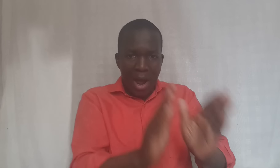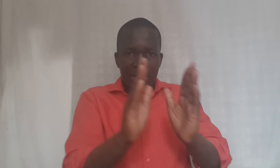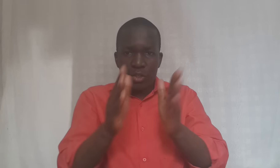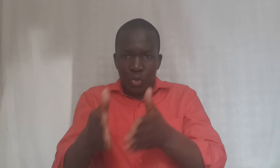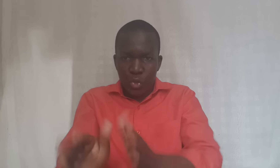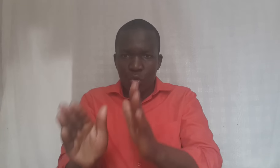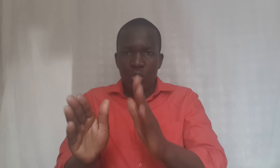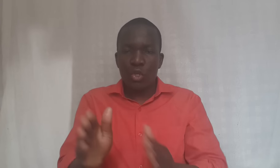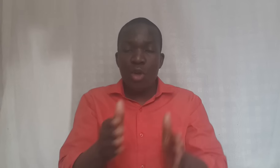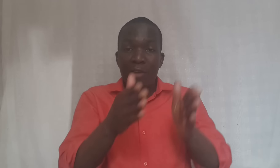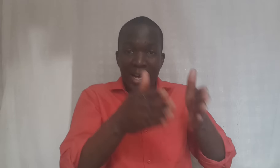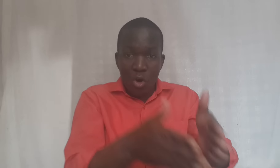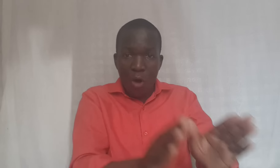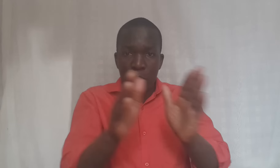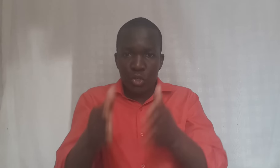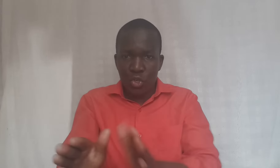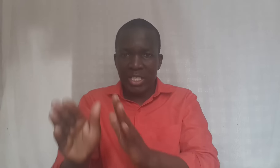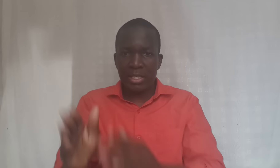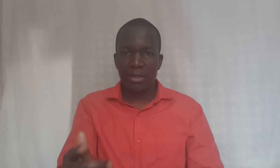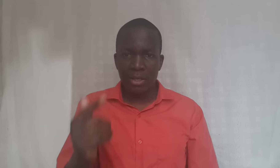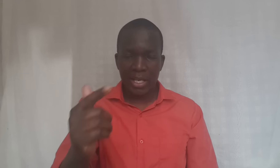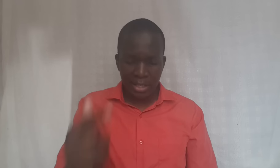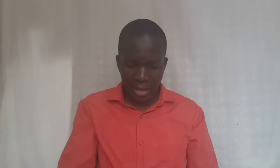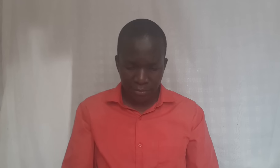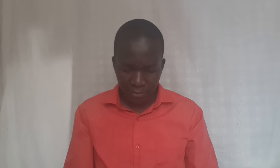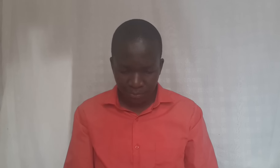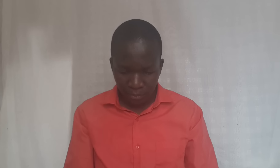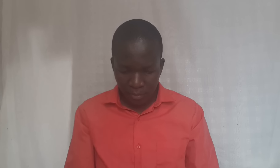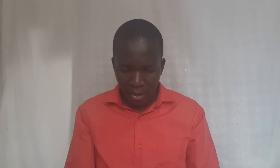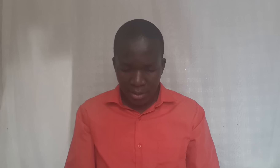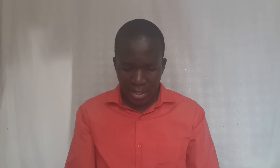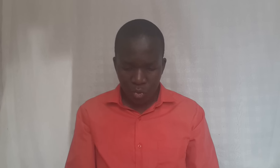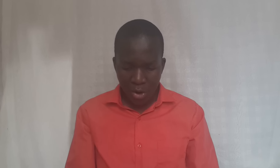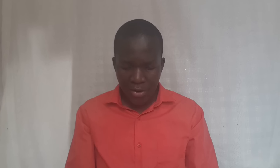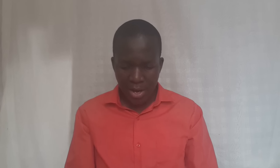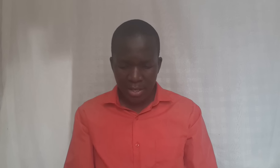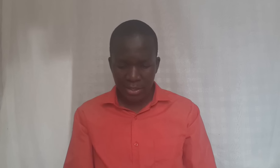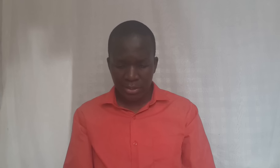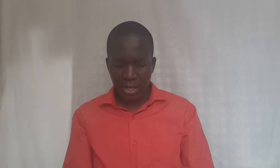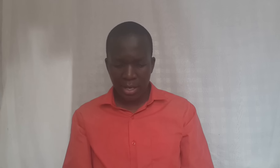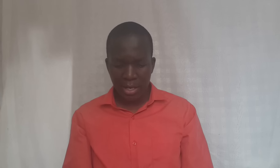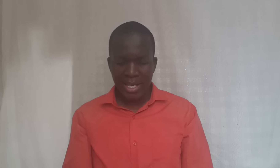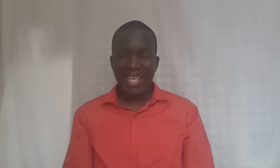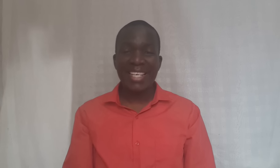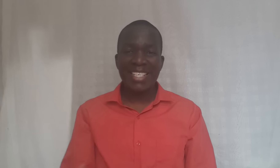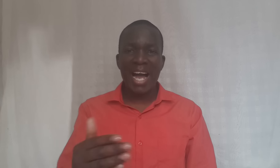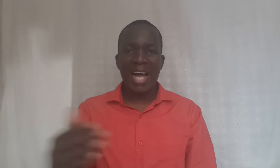1, 2. So you have an opportunity in life. The next word here is